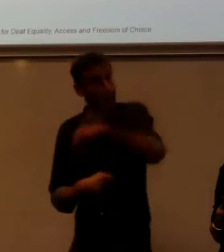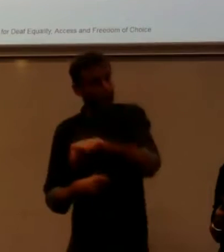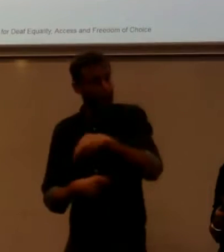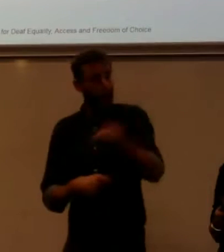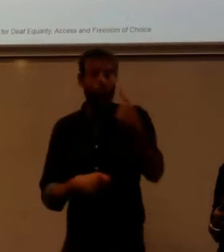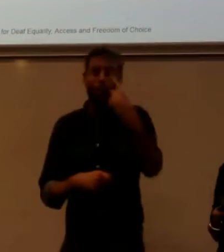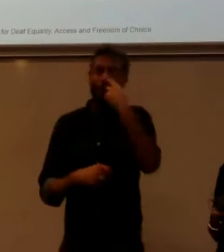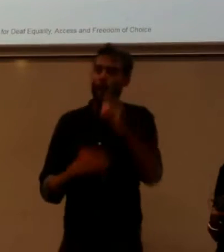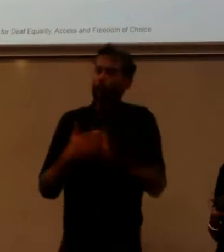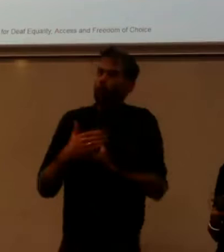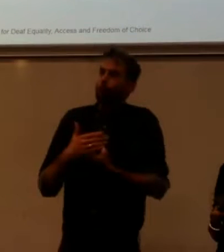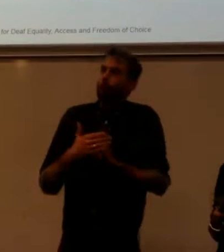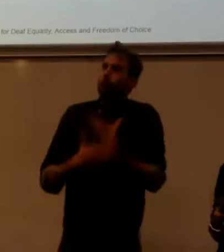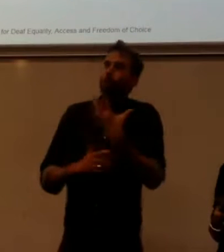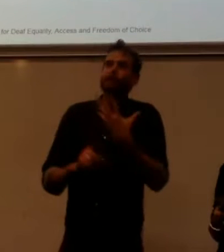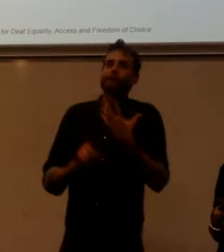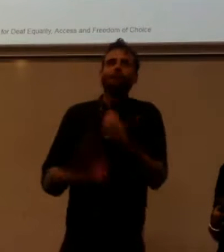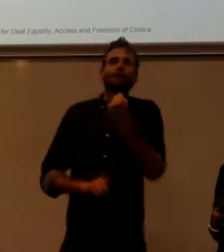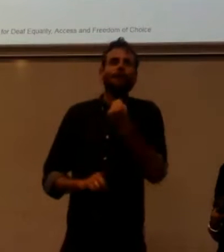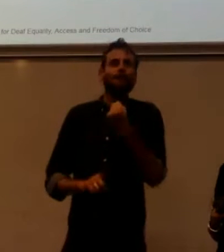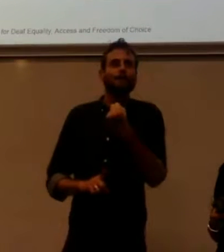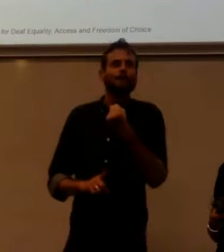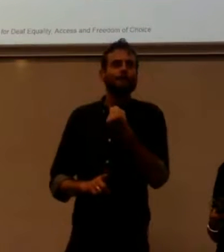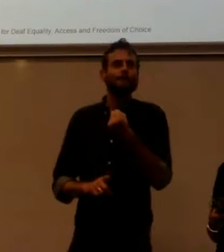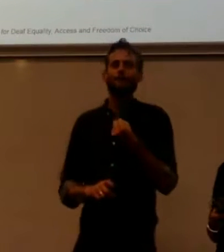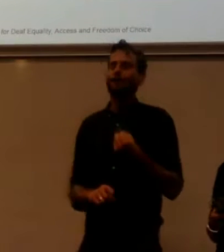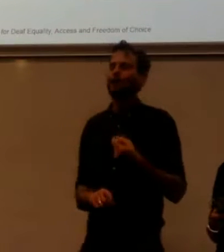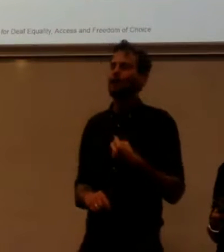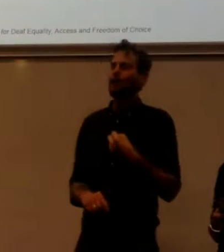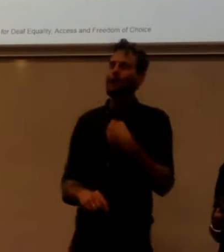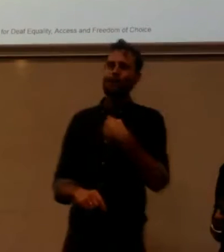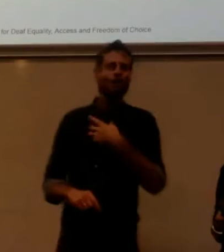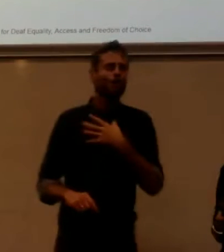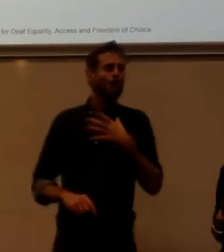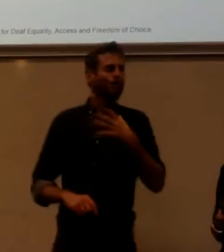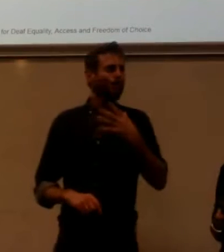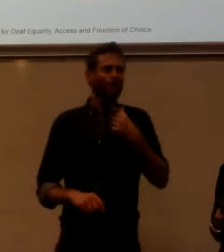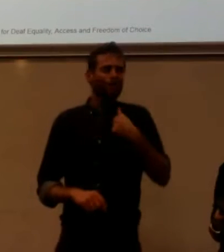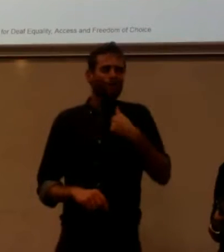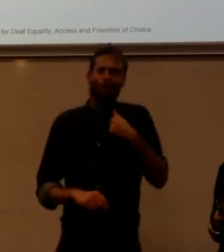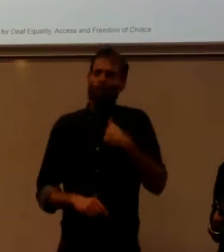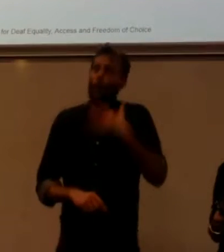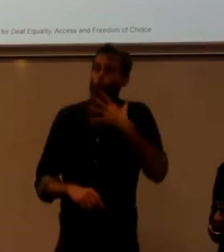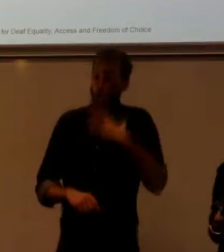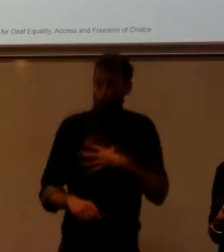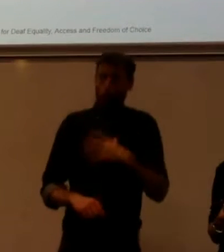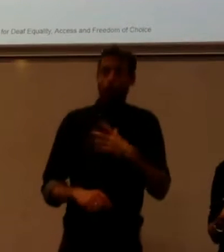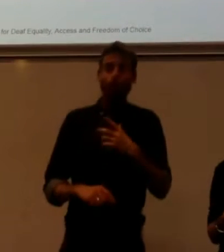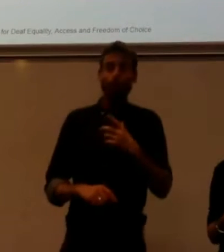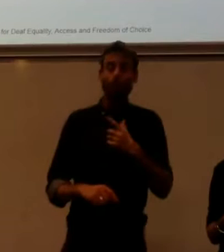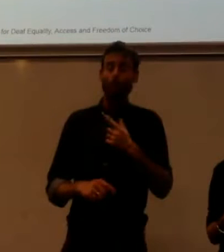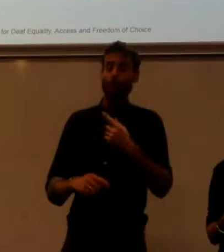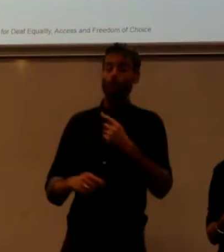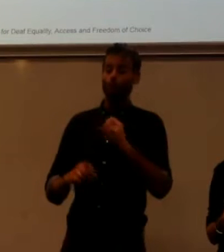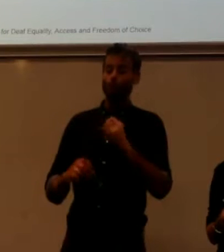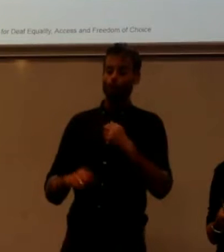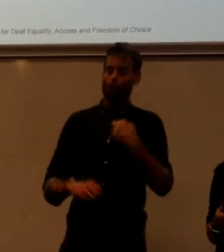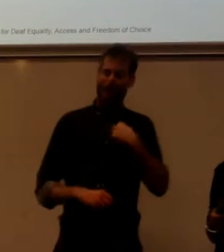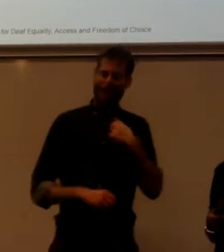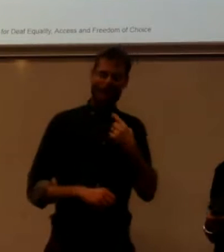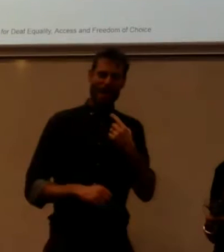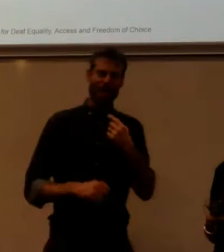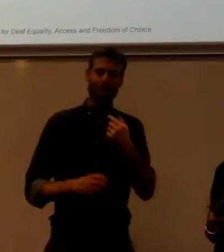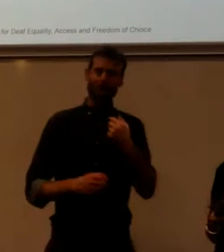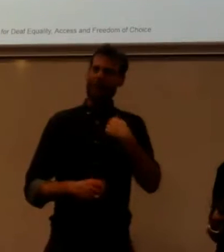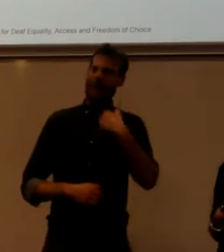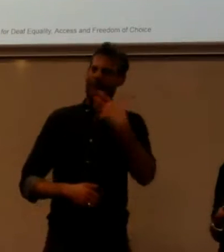think, and people can bring examples of experience from their own everyday lives, or from being